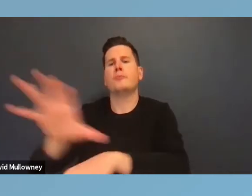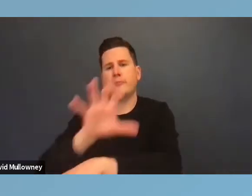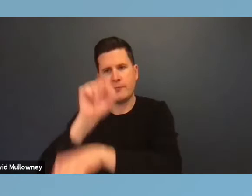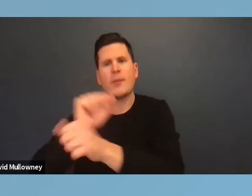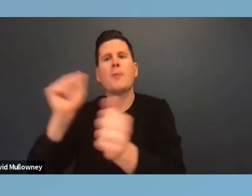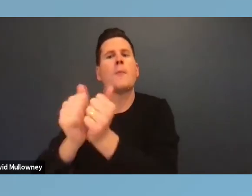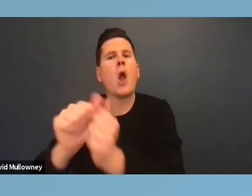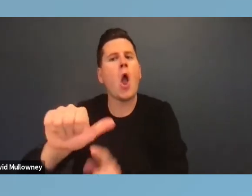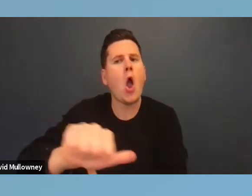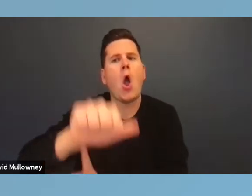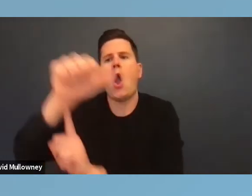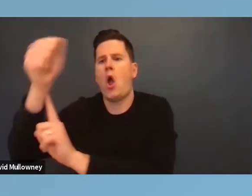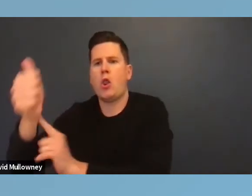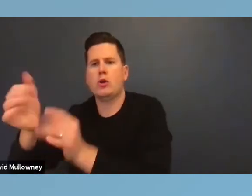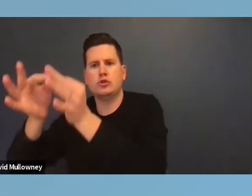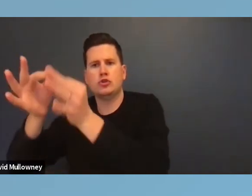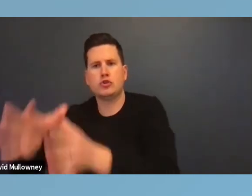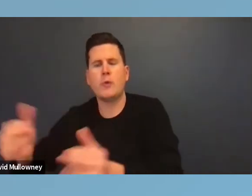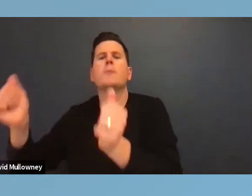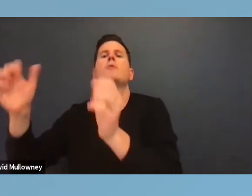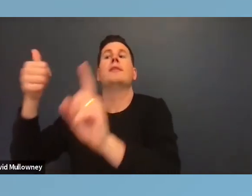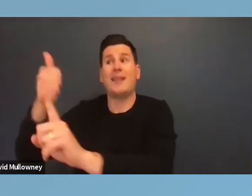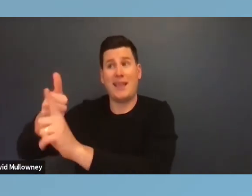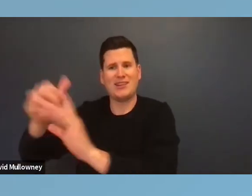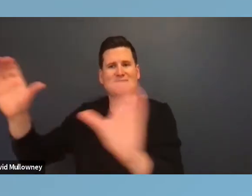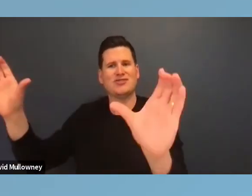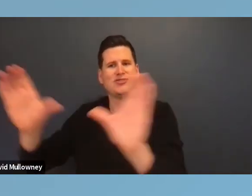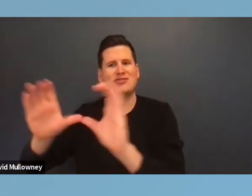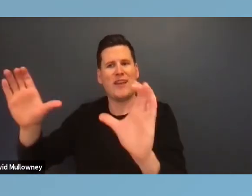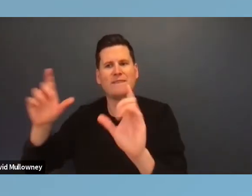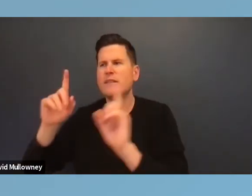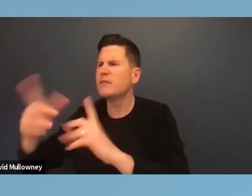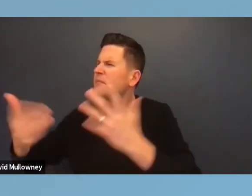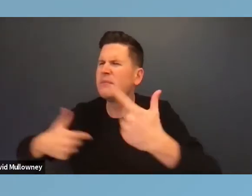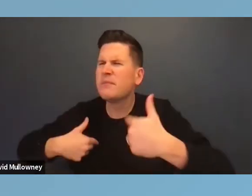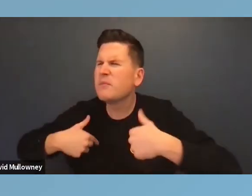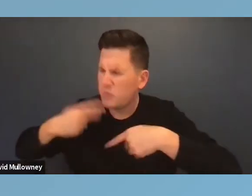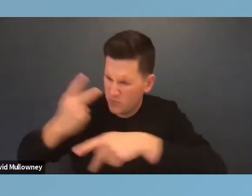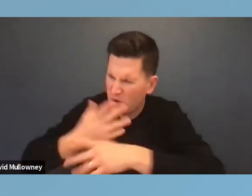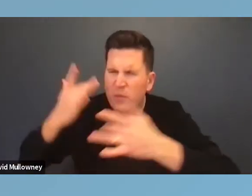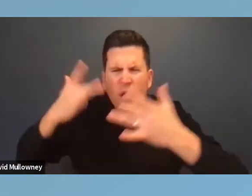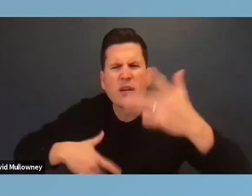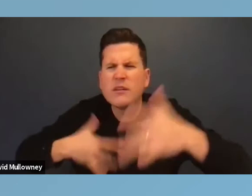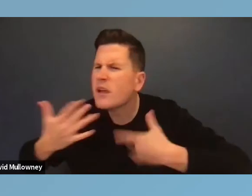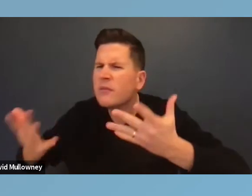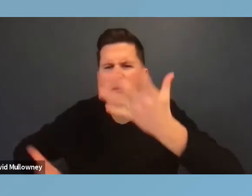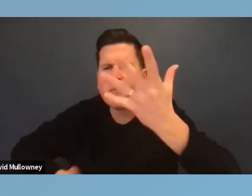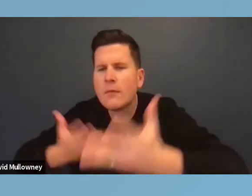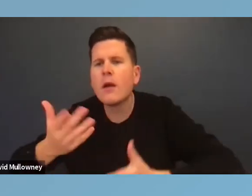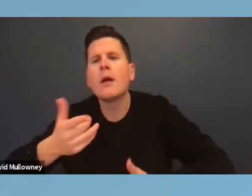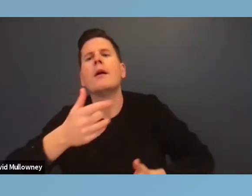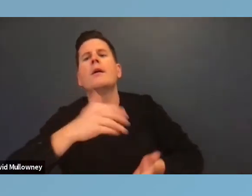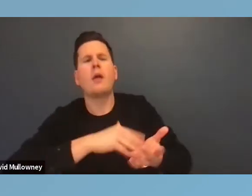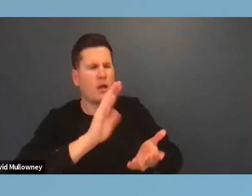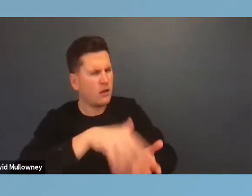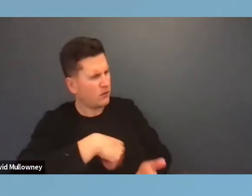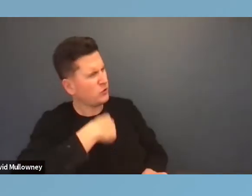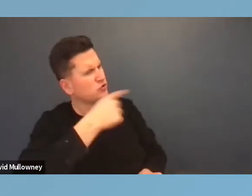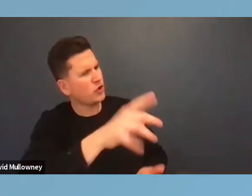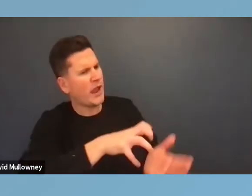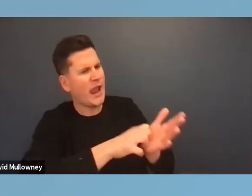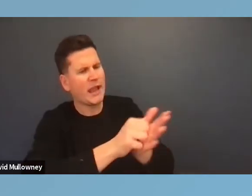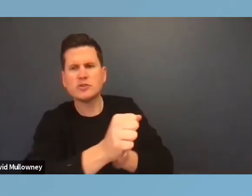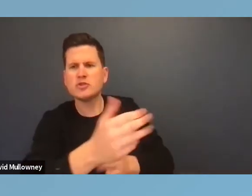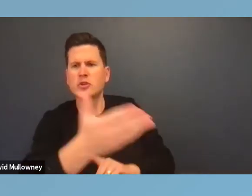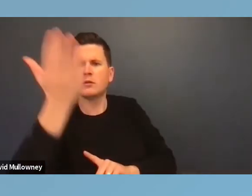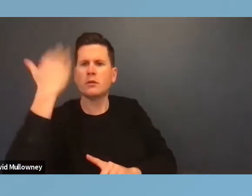worse. And so they called and got an appointment with a different interpreter who was certified. And they asked the doctor, why am